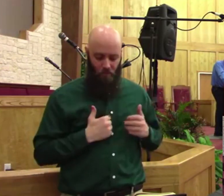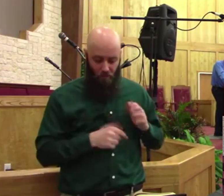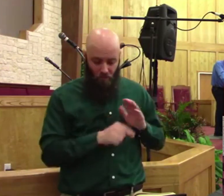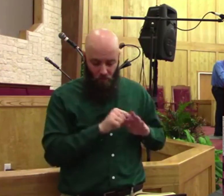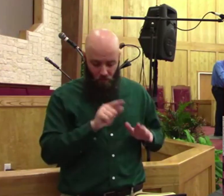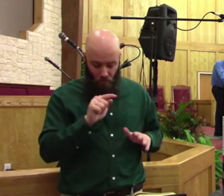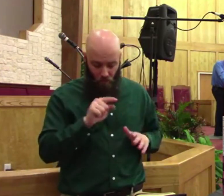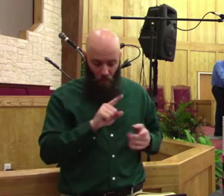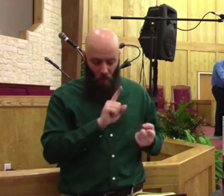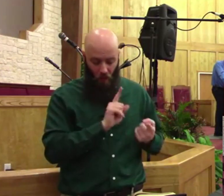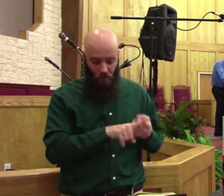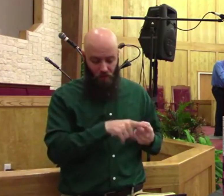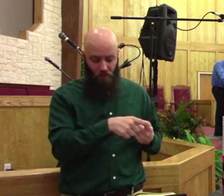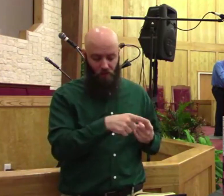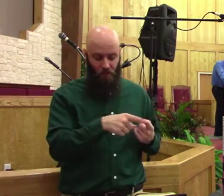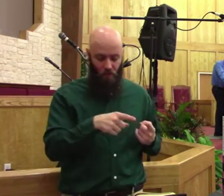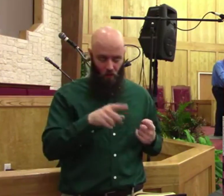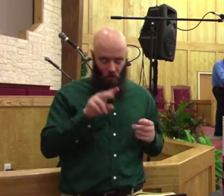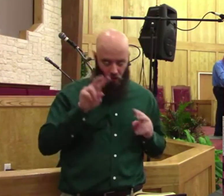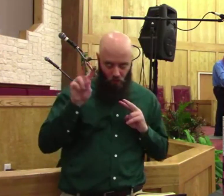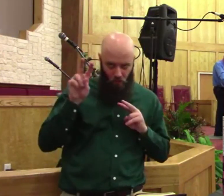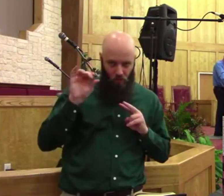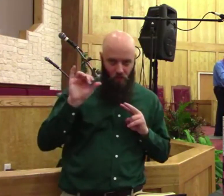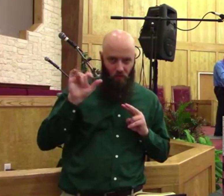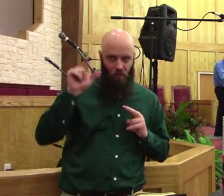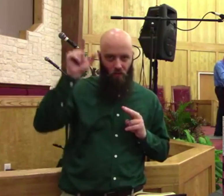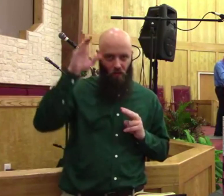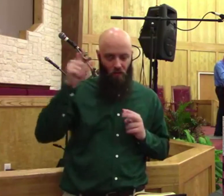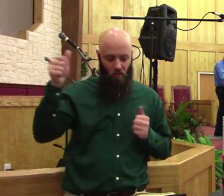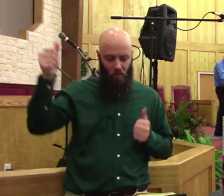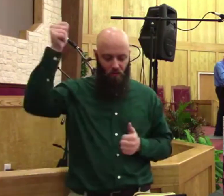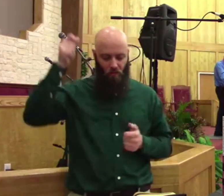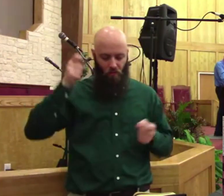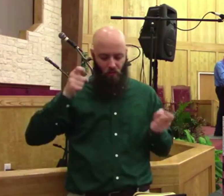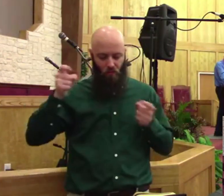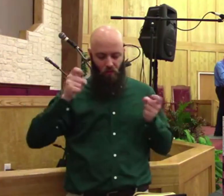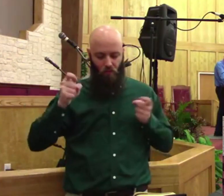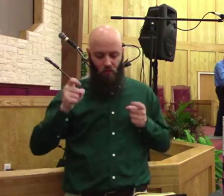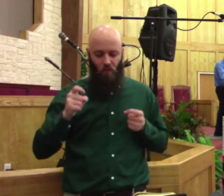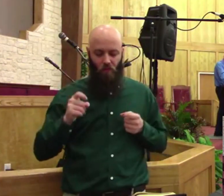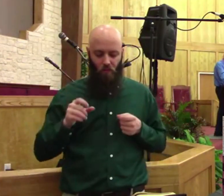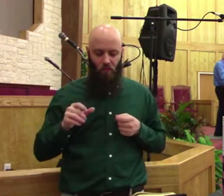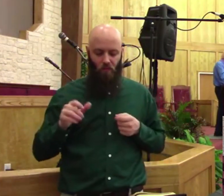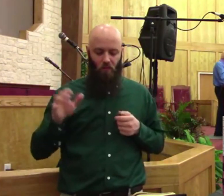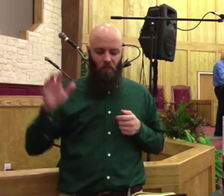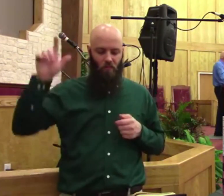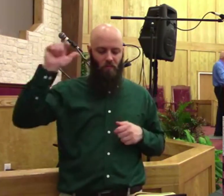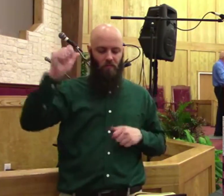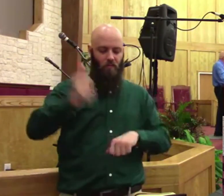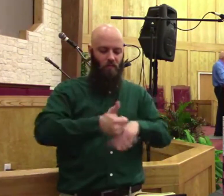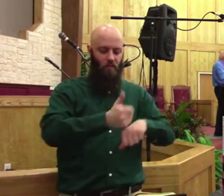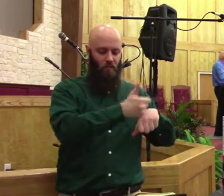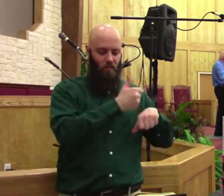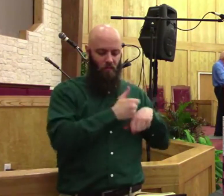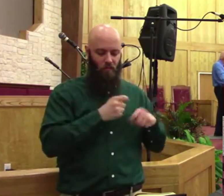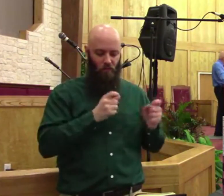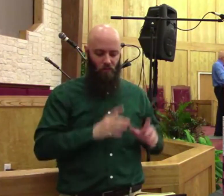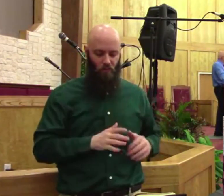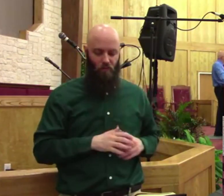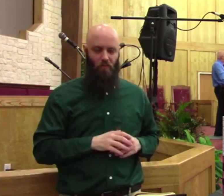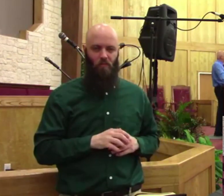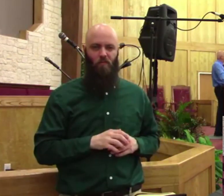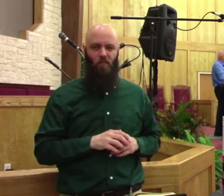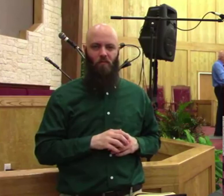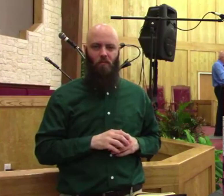until he knew that the Most High God rules the kingdom of mankind and sets over it whom he will. So he was put out in